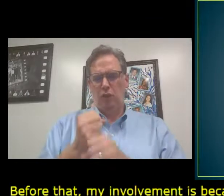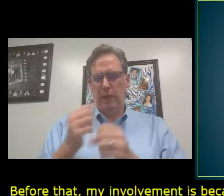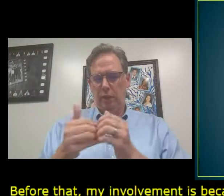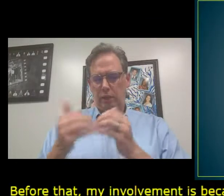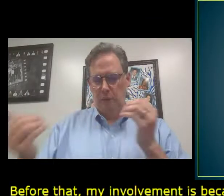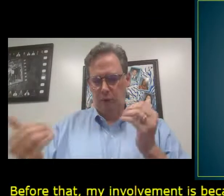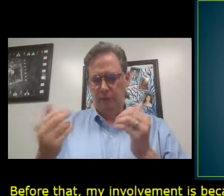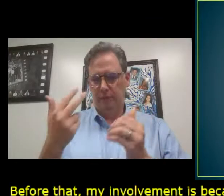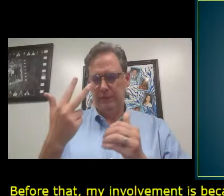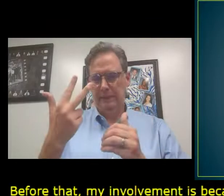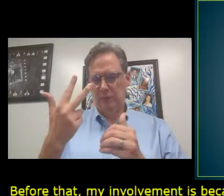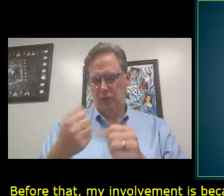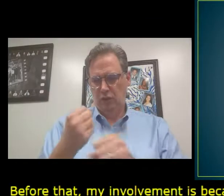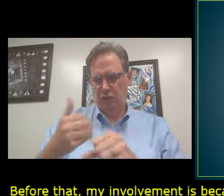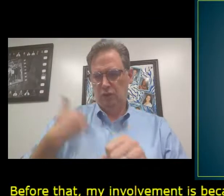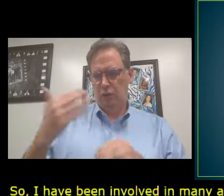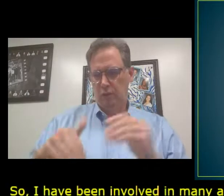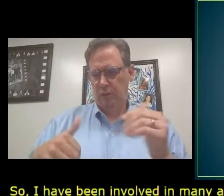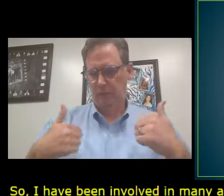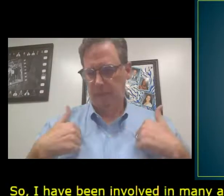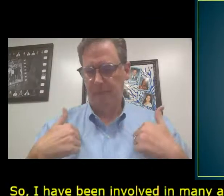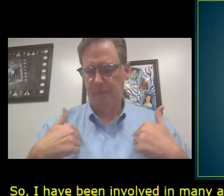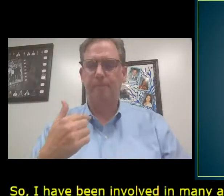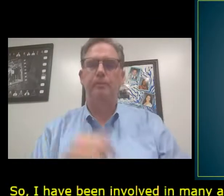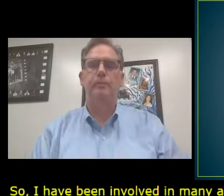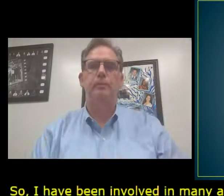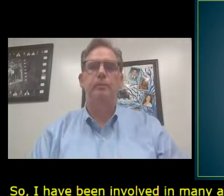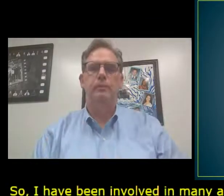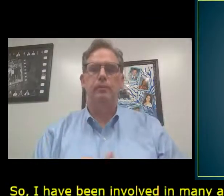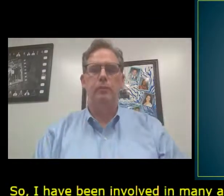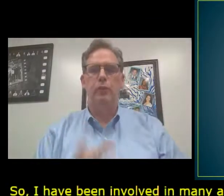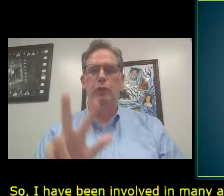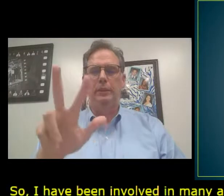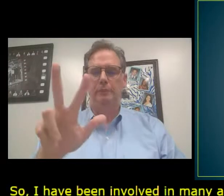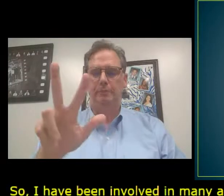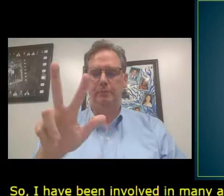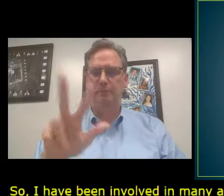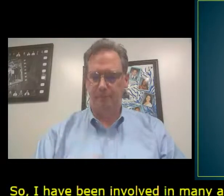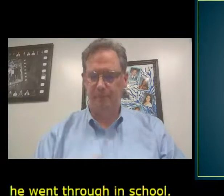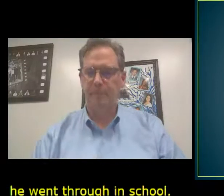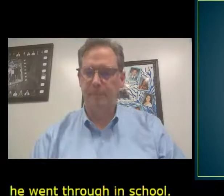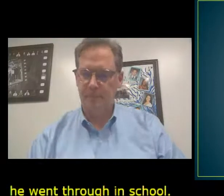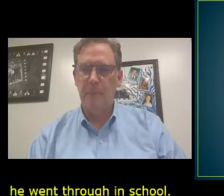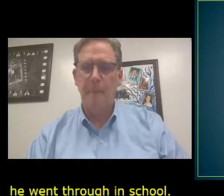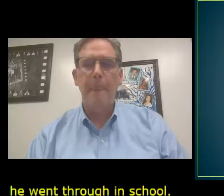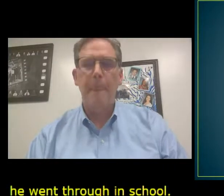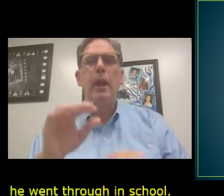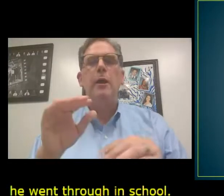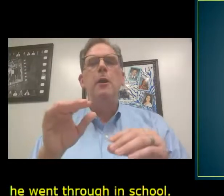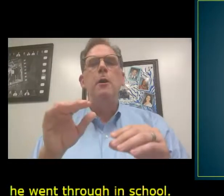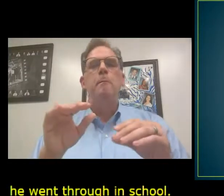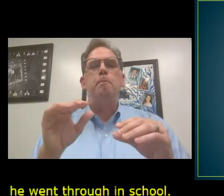school. We're 2 years apart. He's 3 years younger than me.